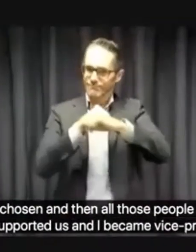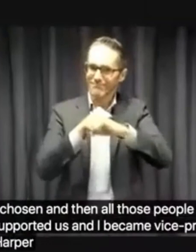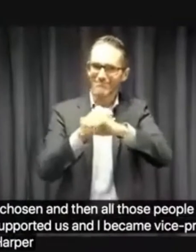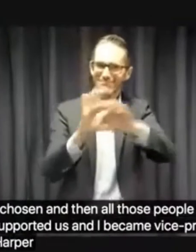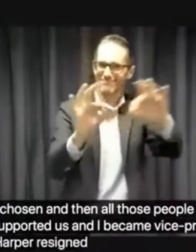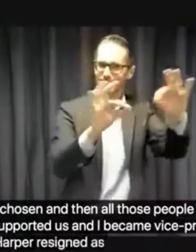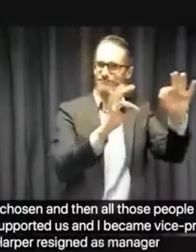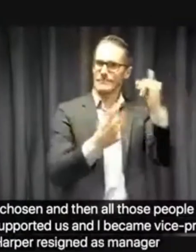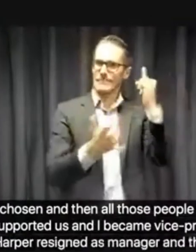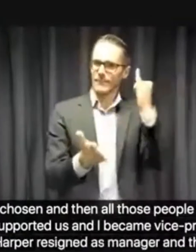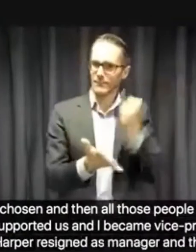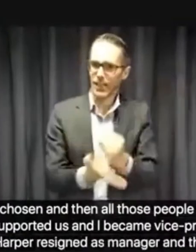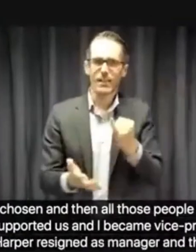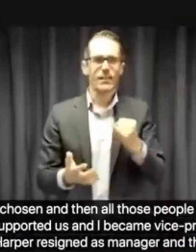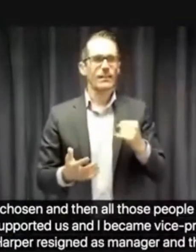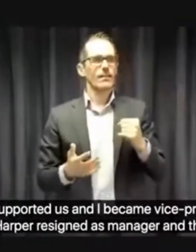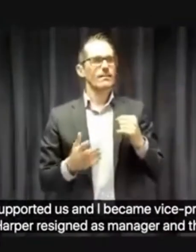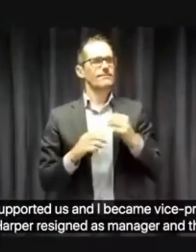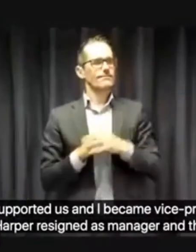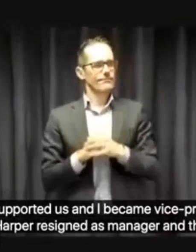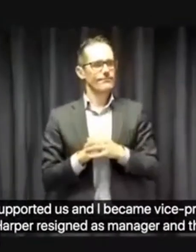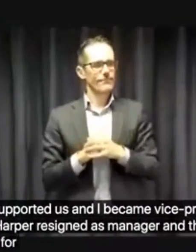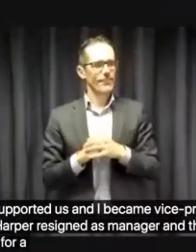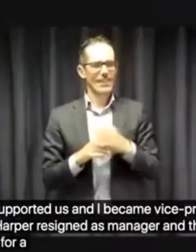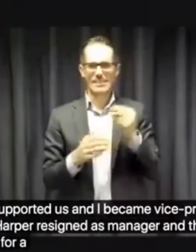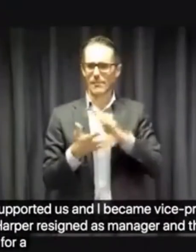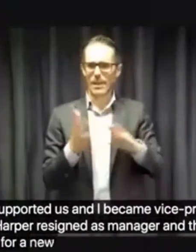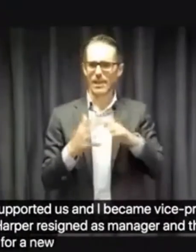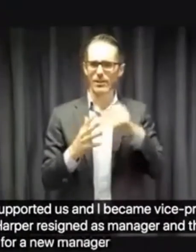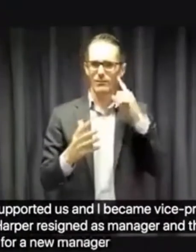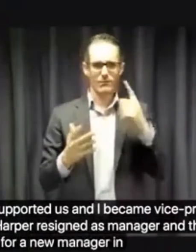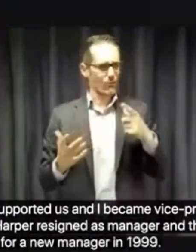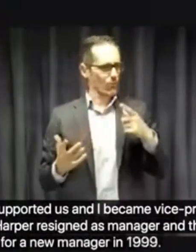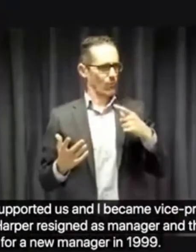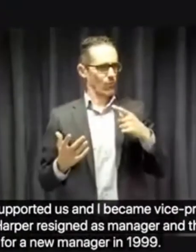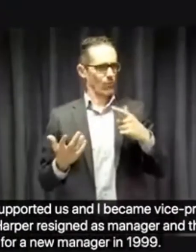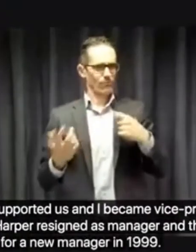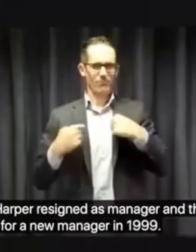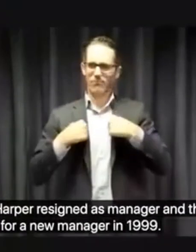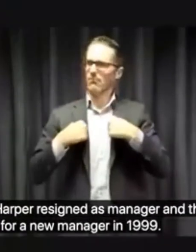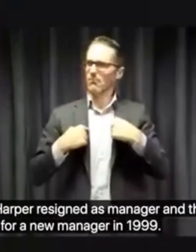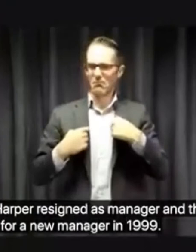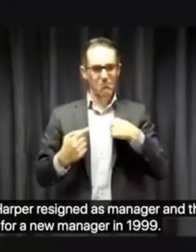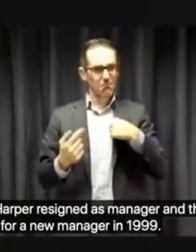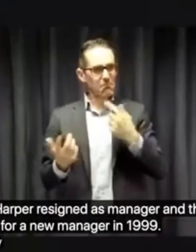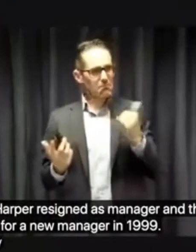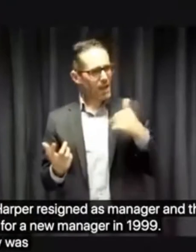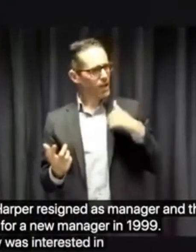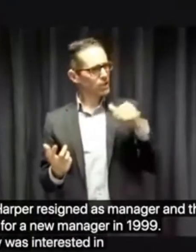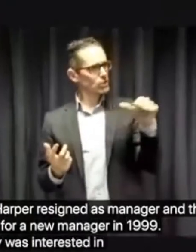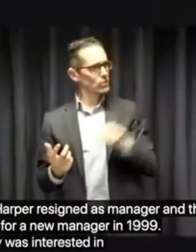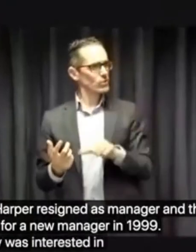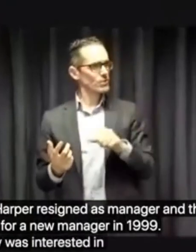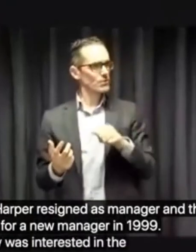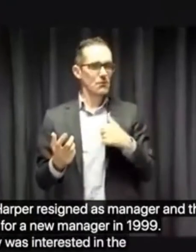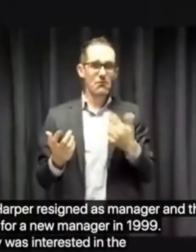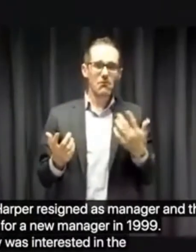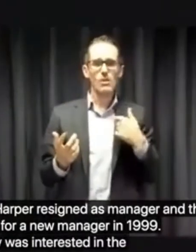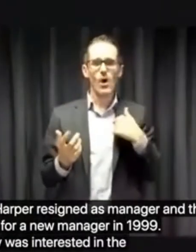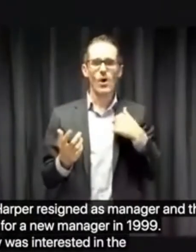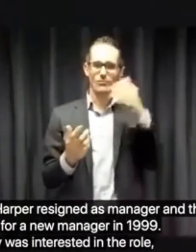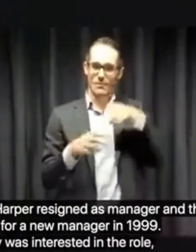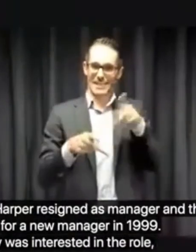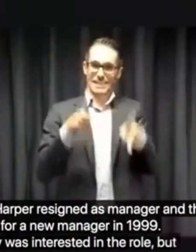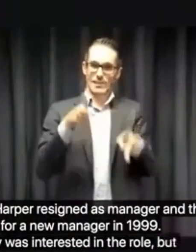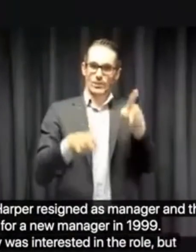out in 1999. Nobody was interested in the role that advertised, but somehow I thought, well, maybe I